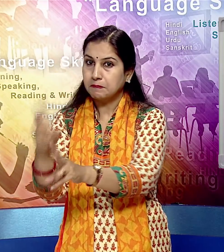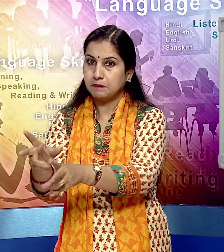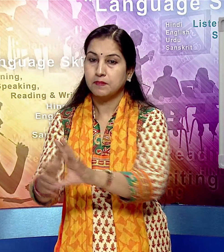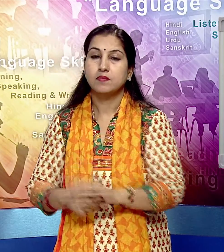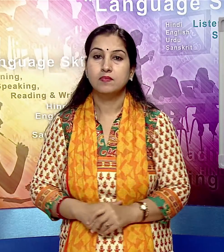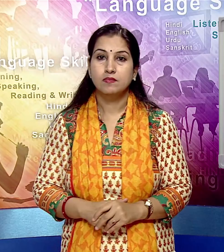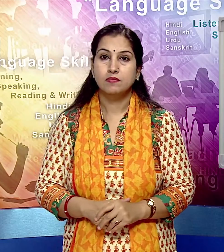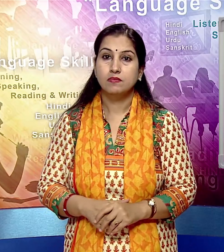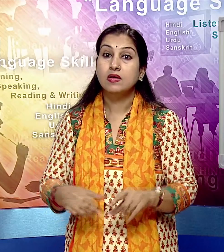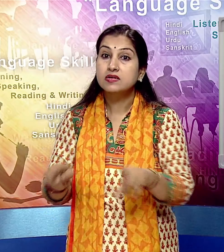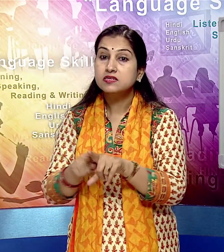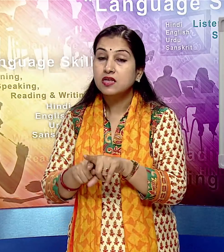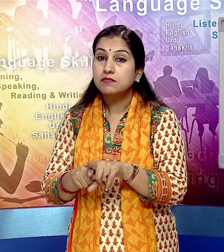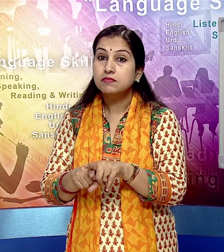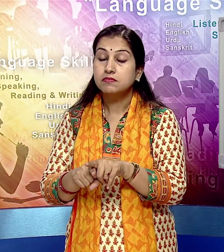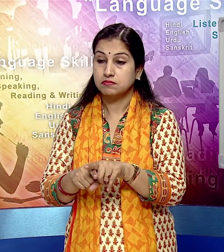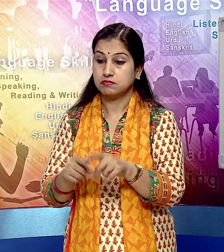and separate cooking containers are required.